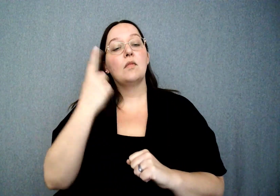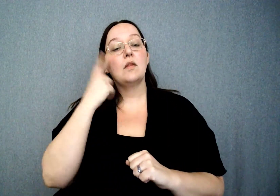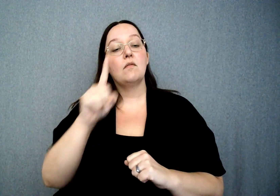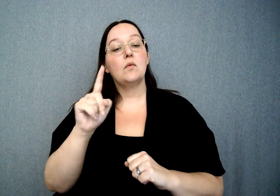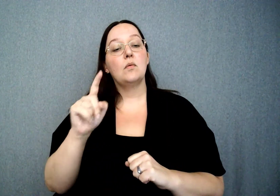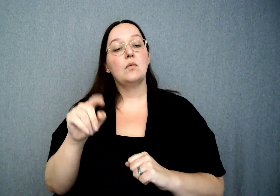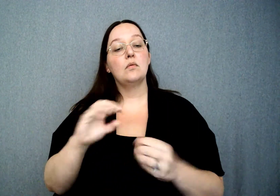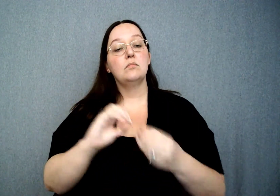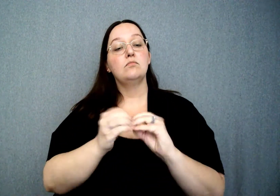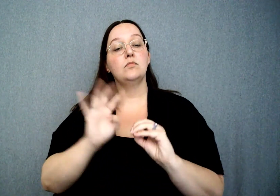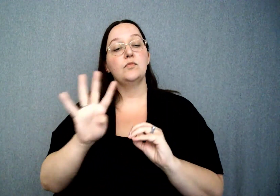meaning.